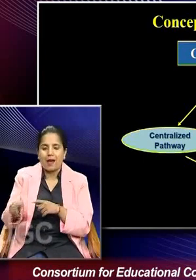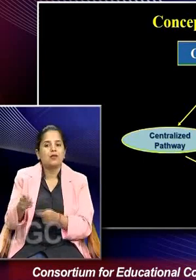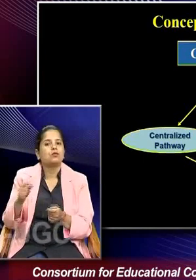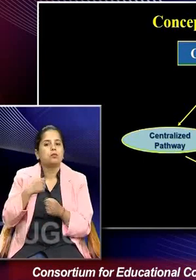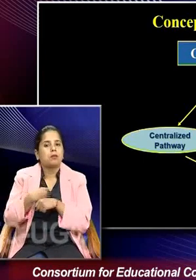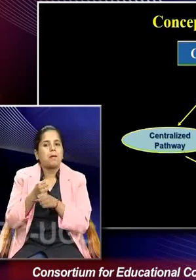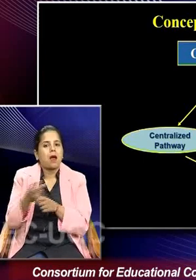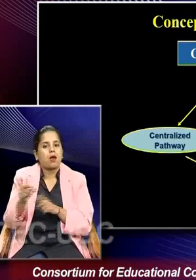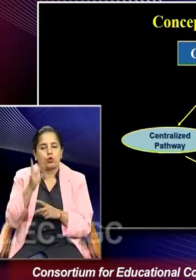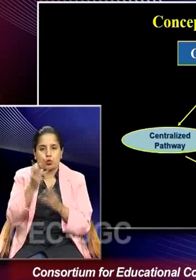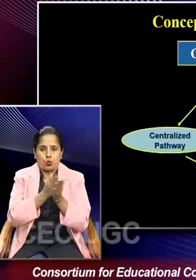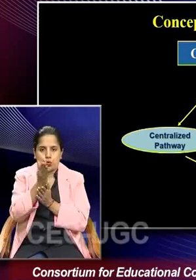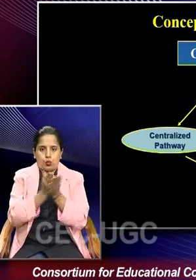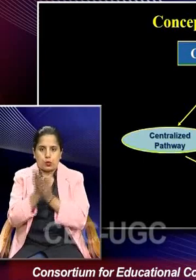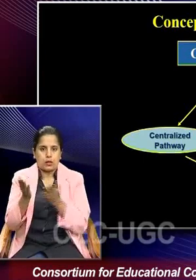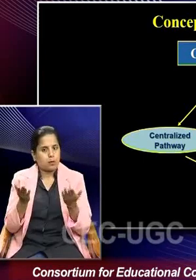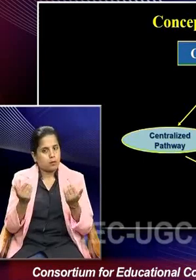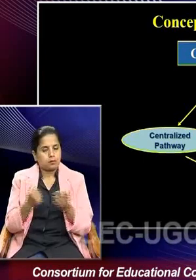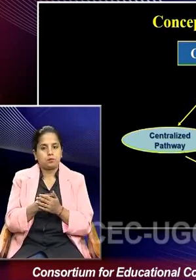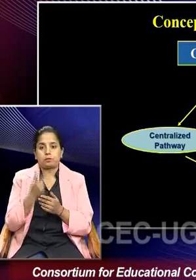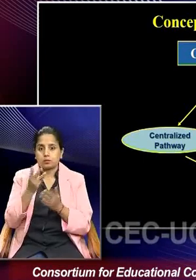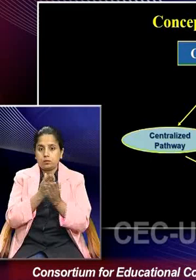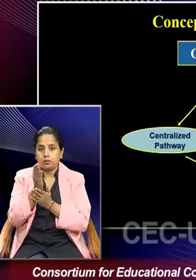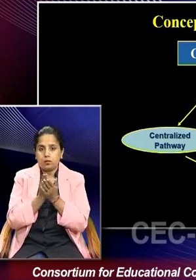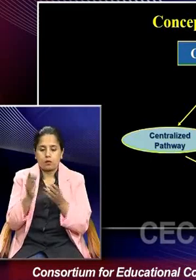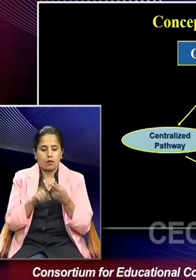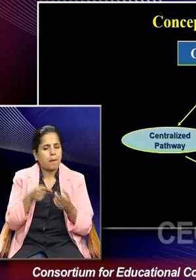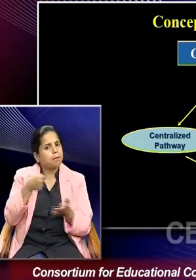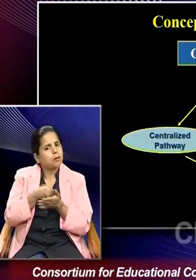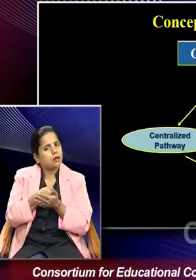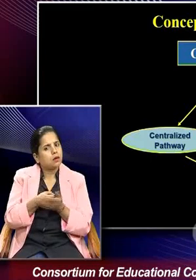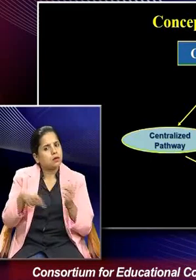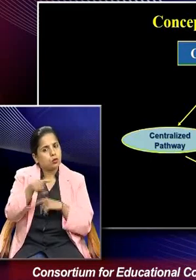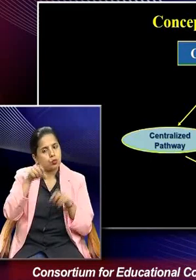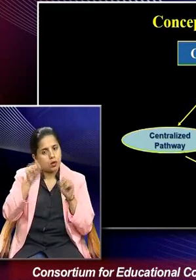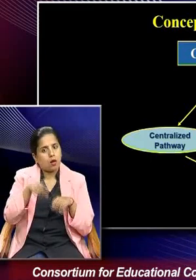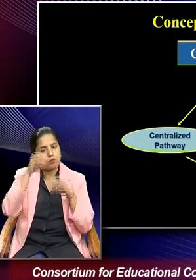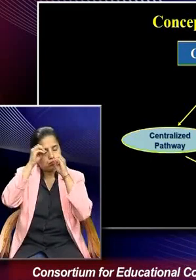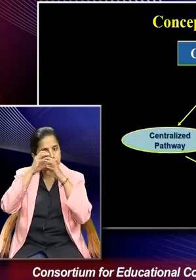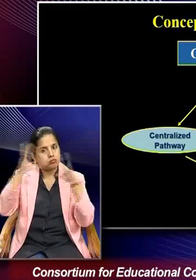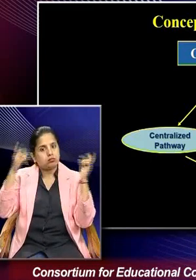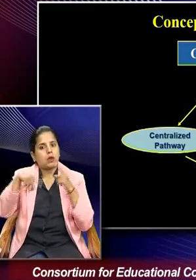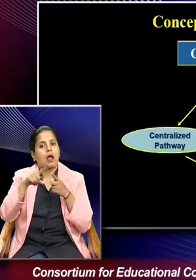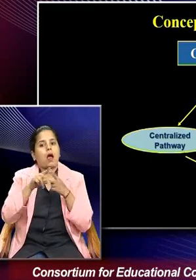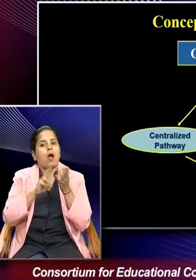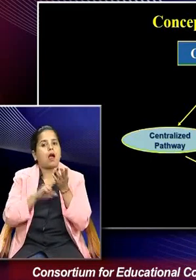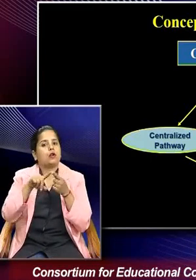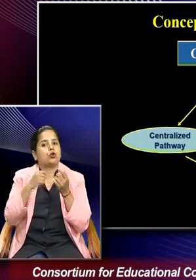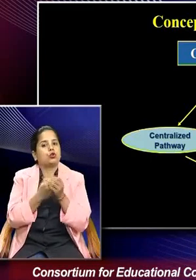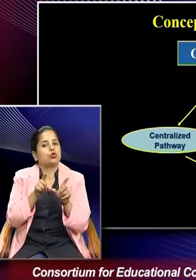2 methods, in 2 ways. There are 2 basic regimes in which you can visualize energy